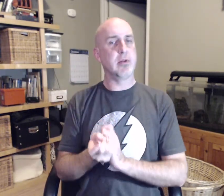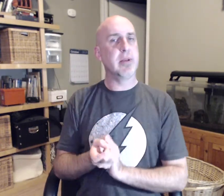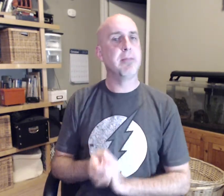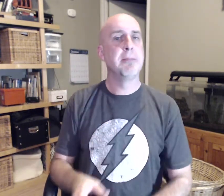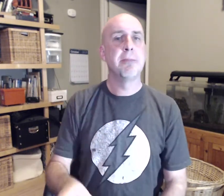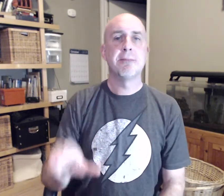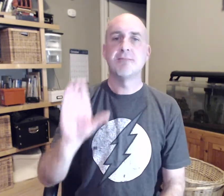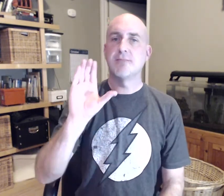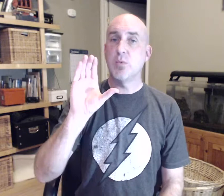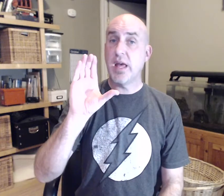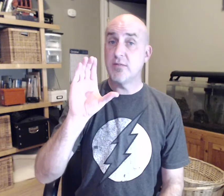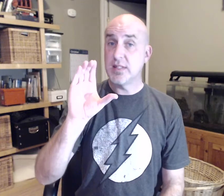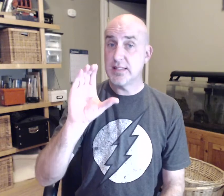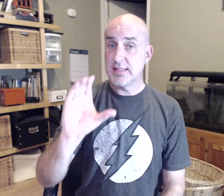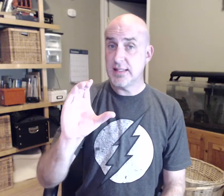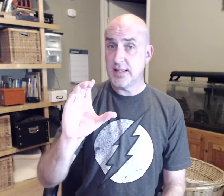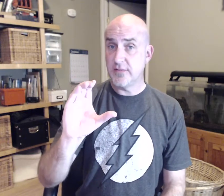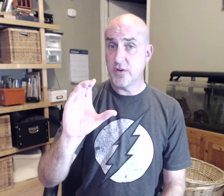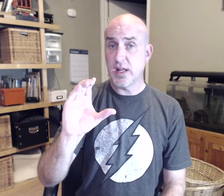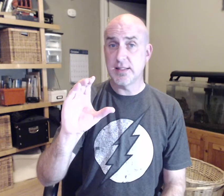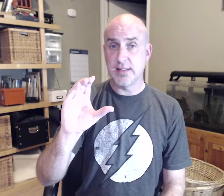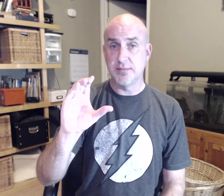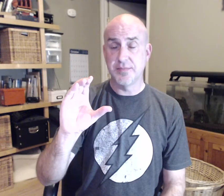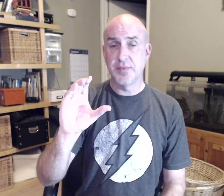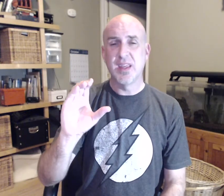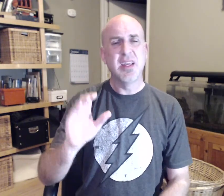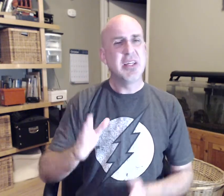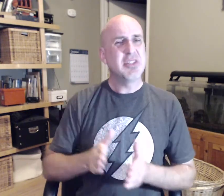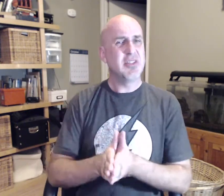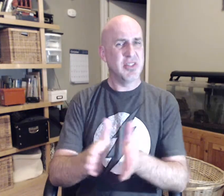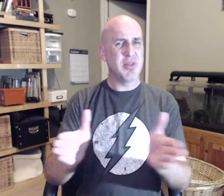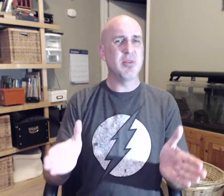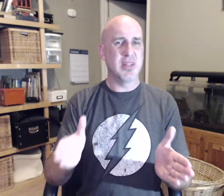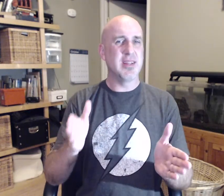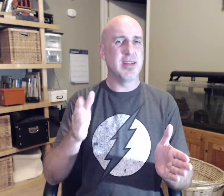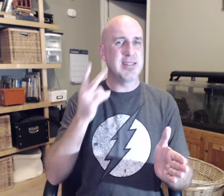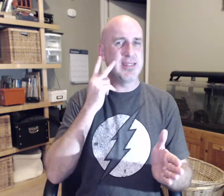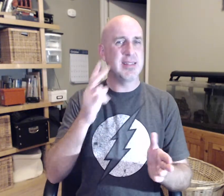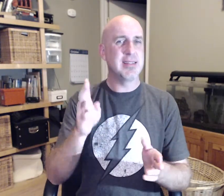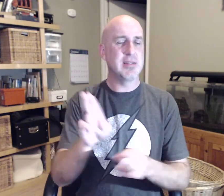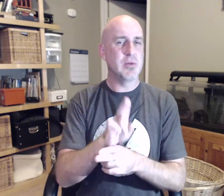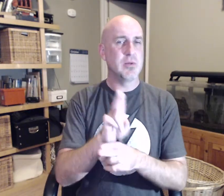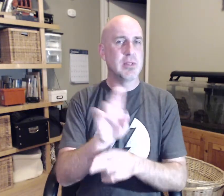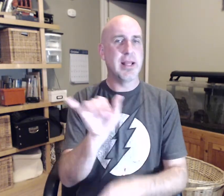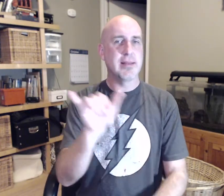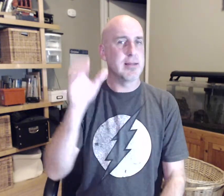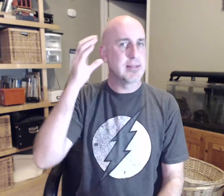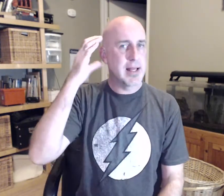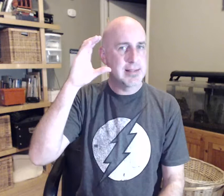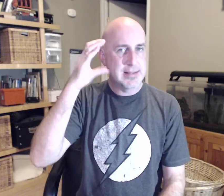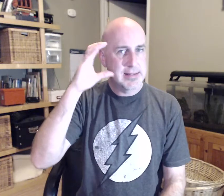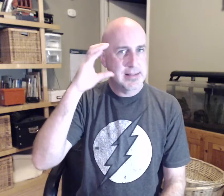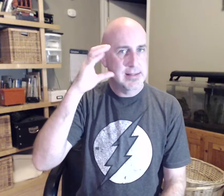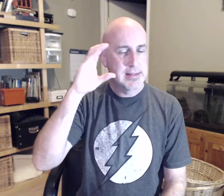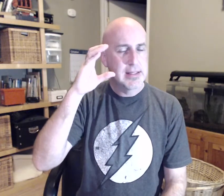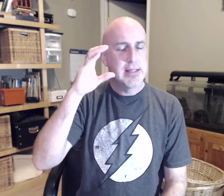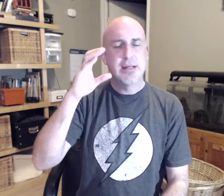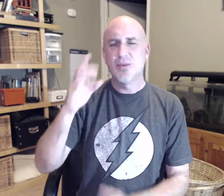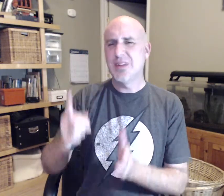bit. Then we have C for cousin. Generally, I see this used like this, cousin. Once